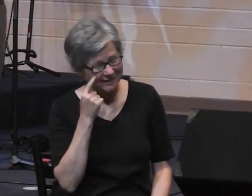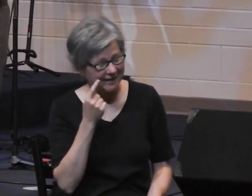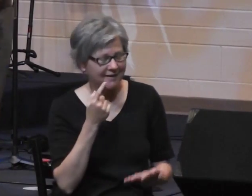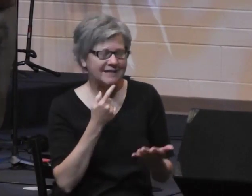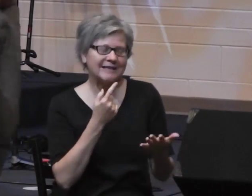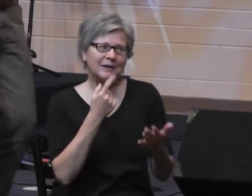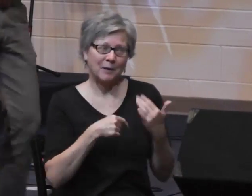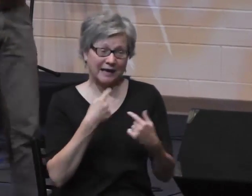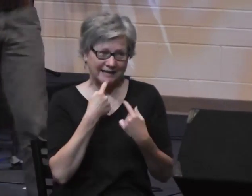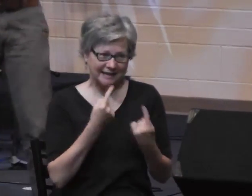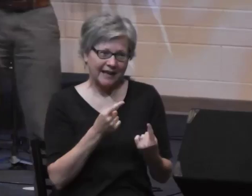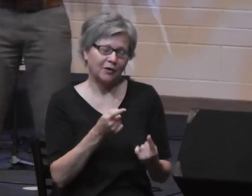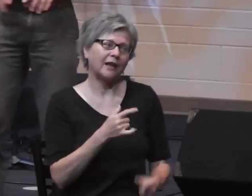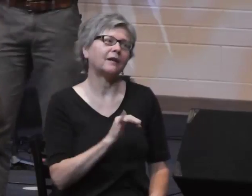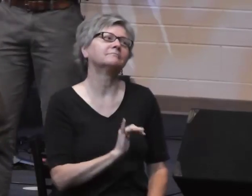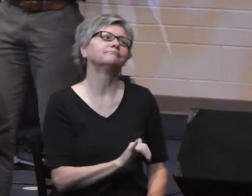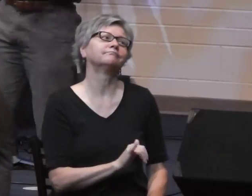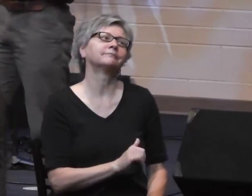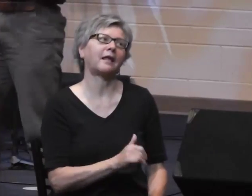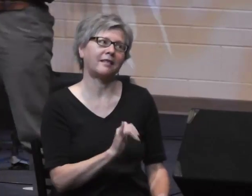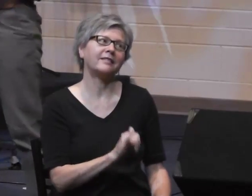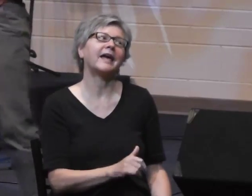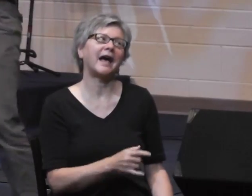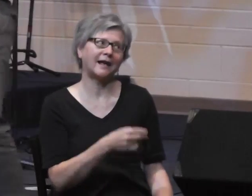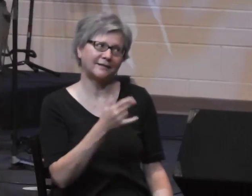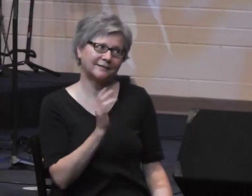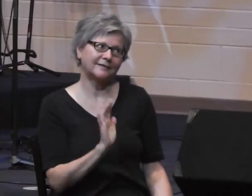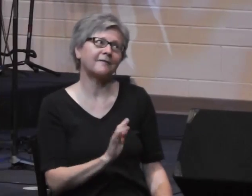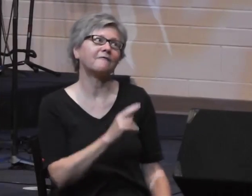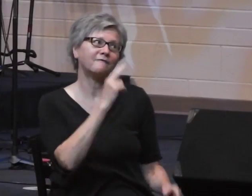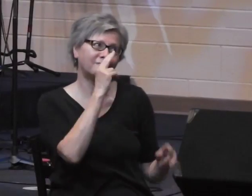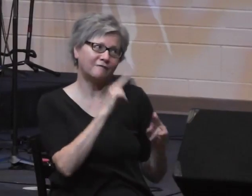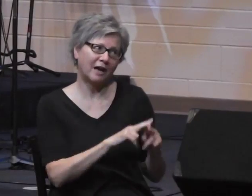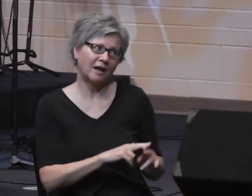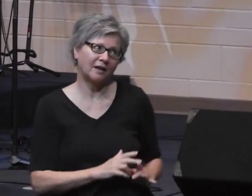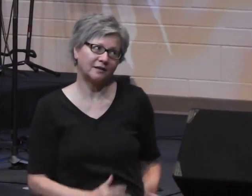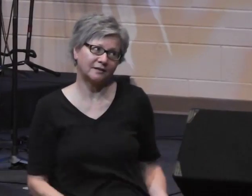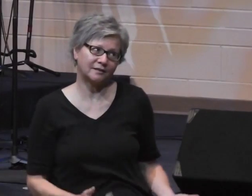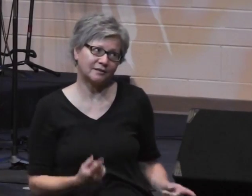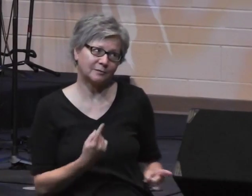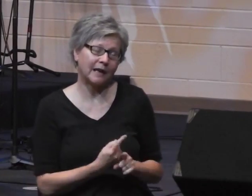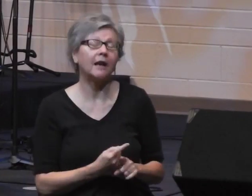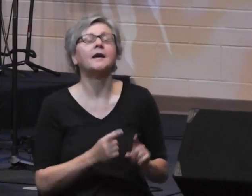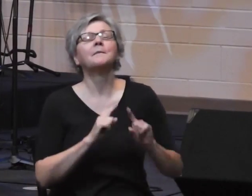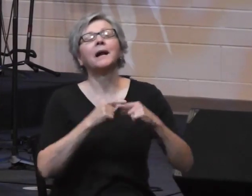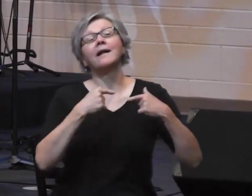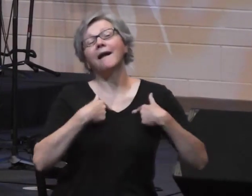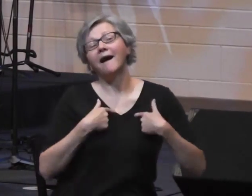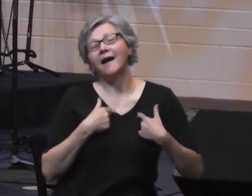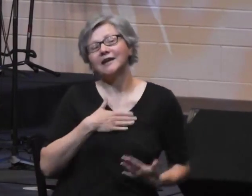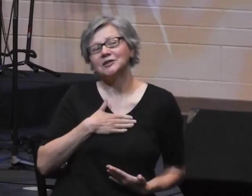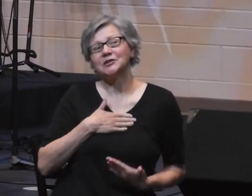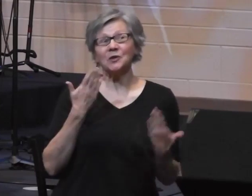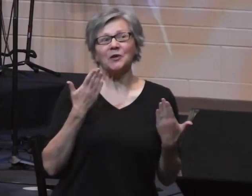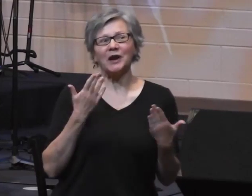that what I say, you're all going to be like, yeah, Karl, that sounds fun. I got the joy of